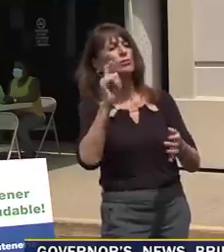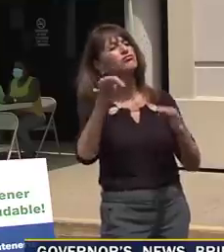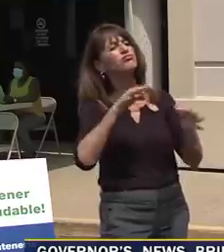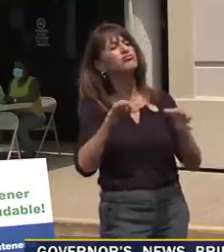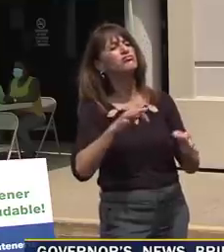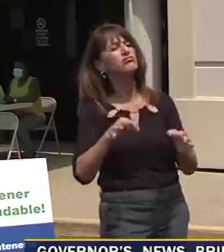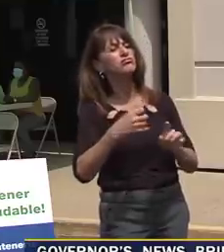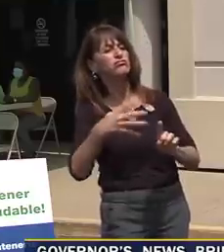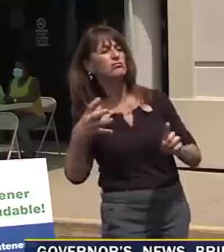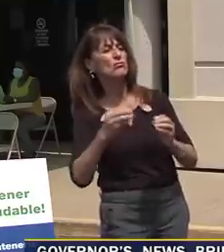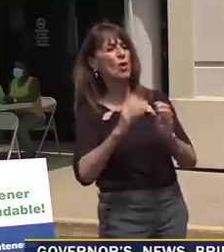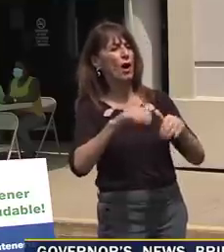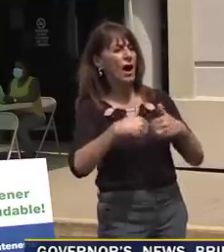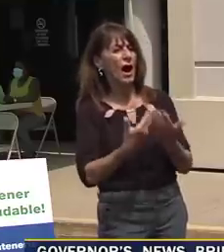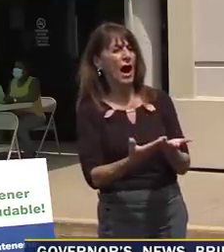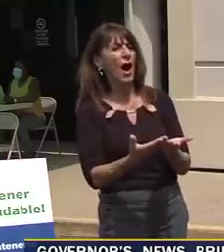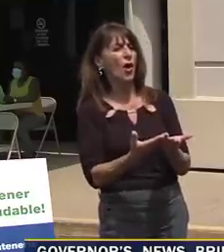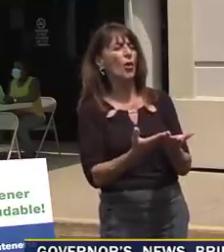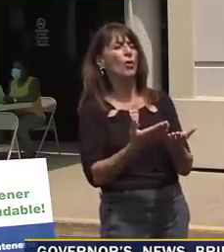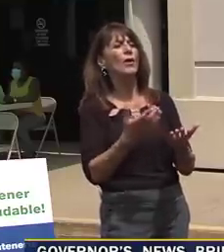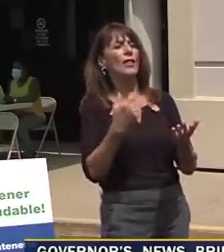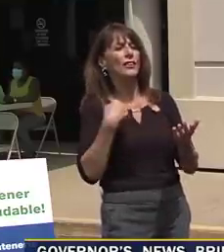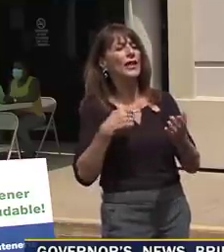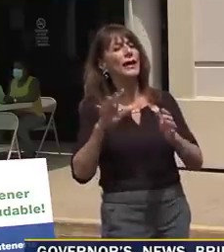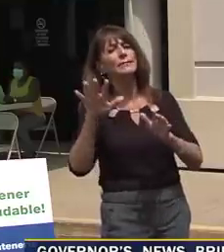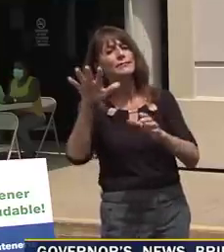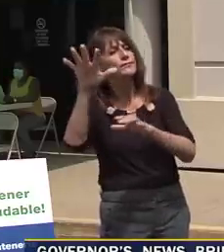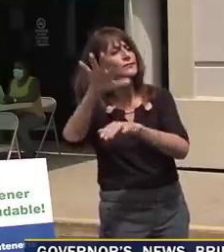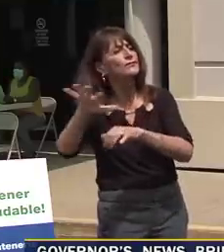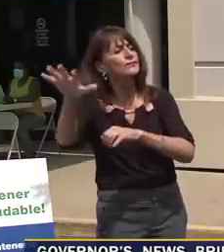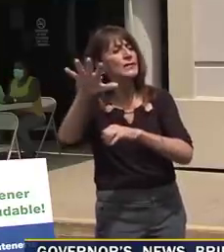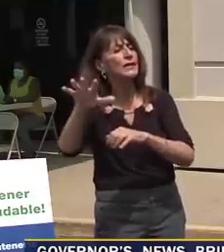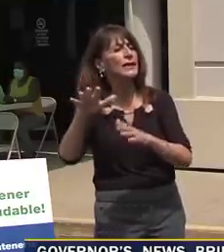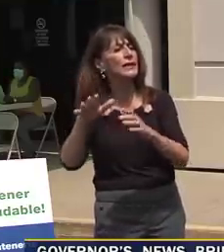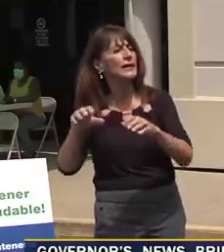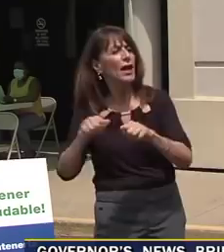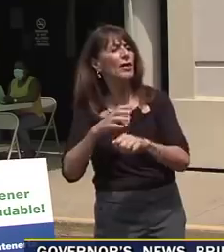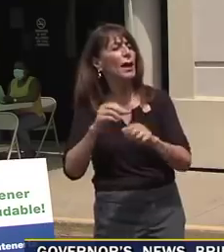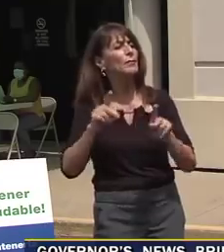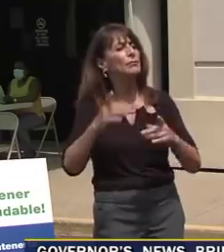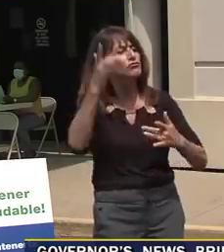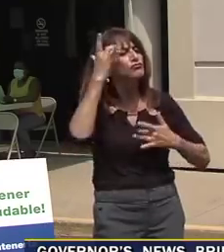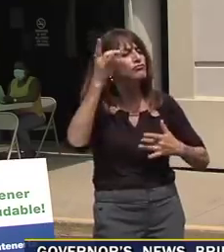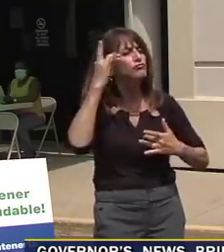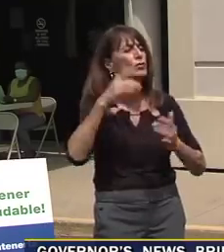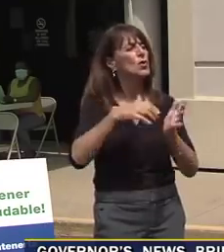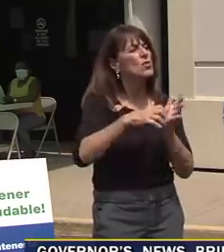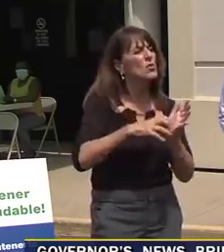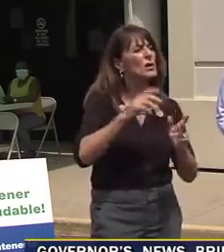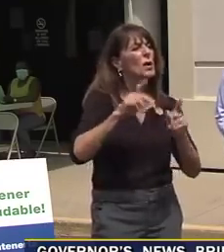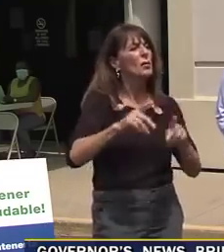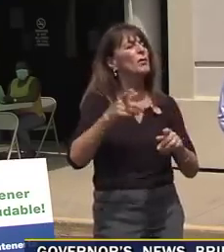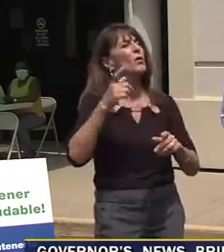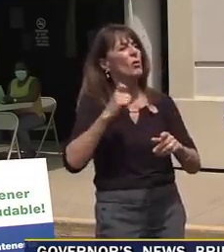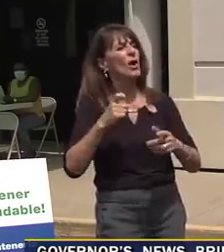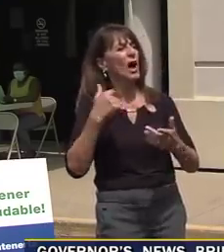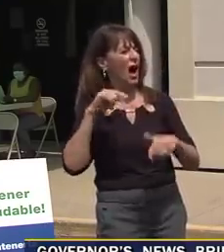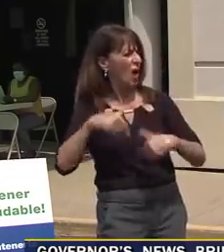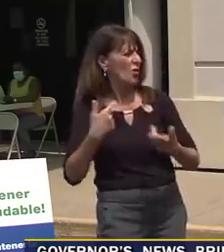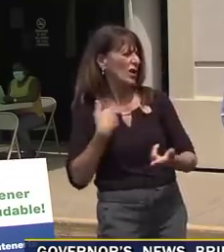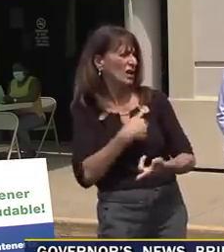health centers will be serving our urban areas and vulnerable populations. Yvette.